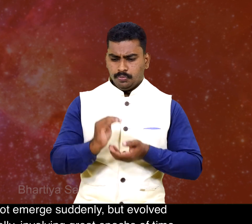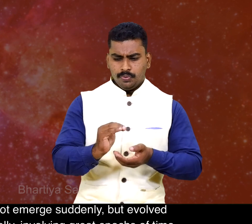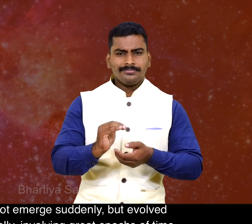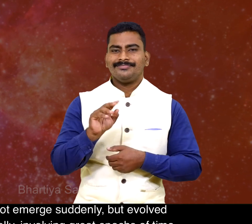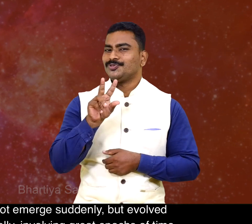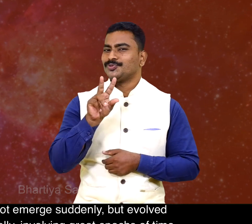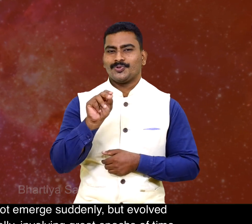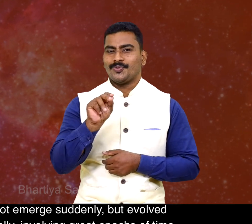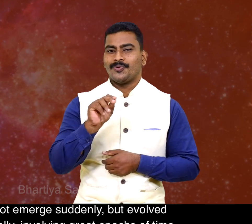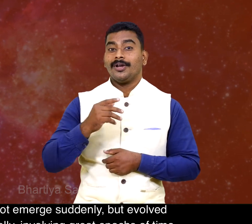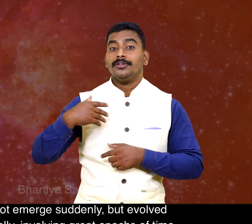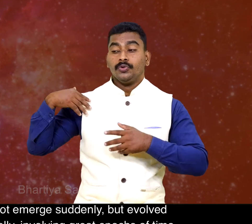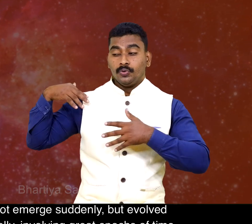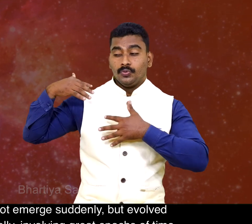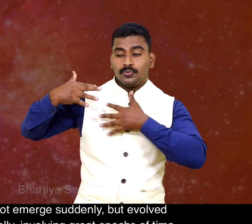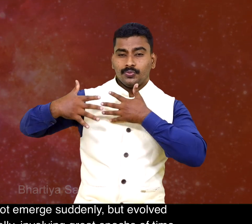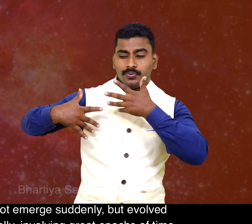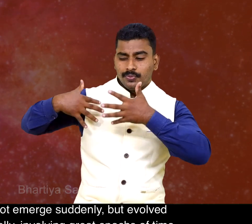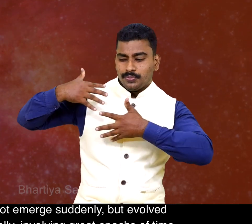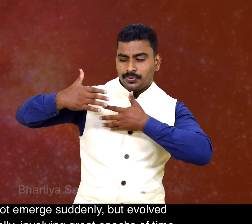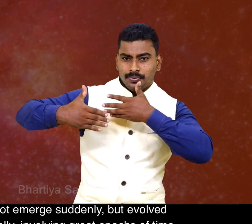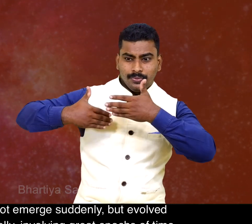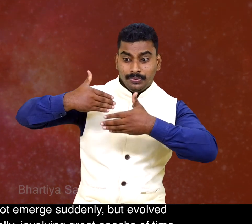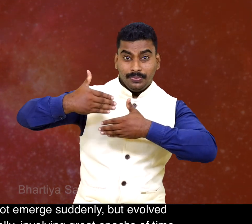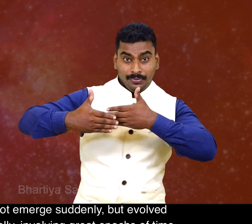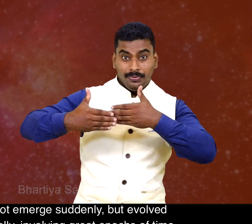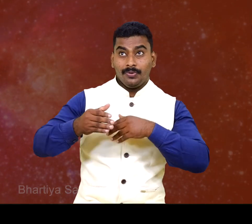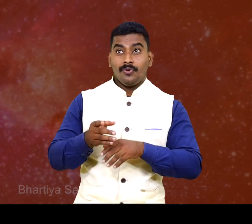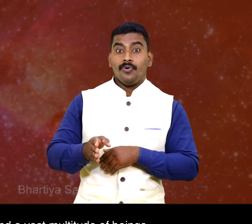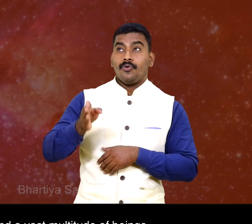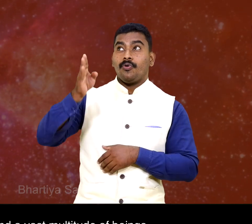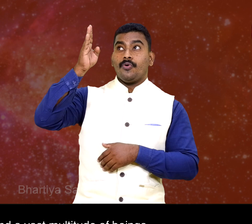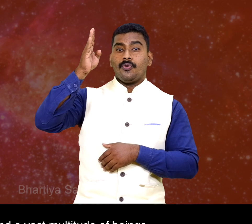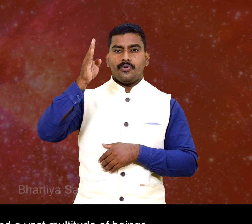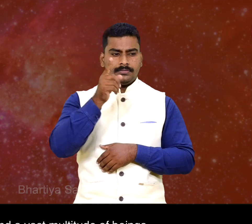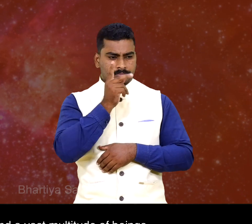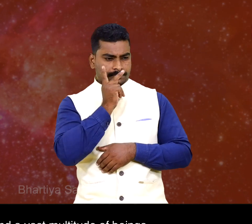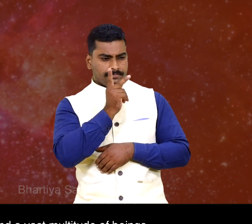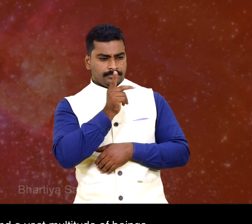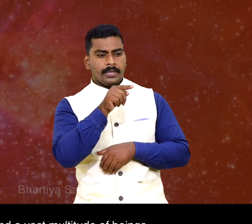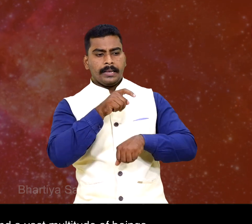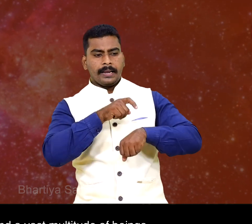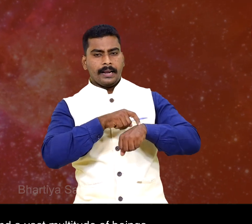gradually, involving great epochs of time and a vast multitude of